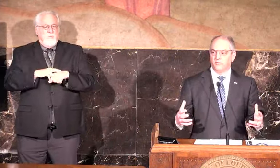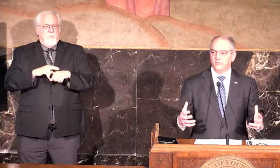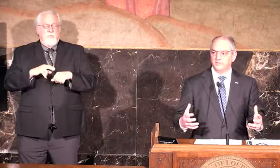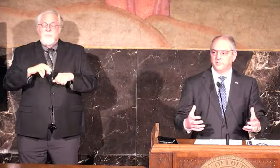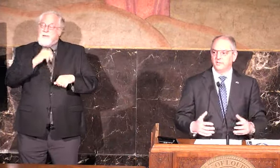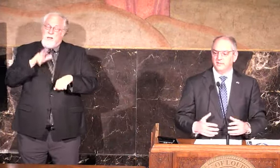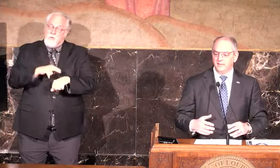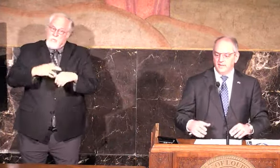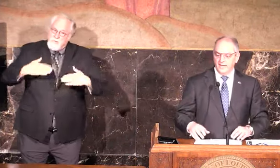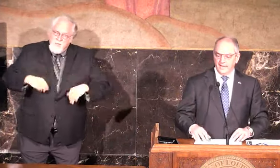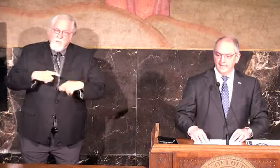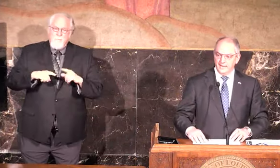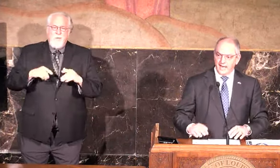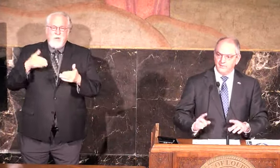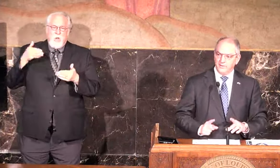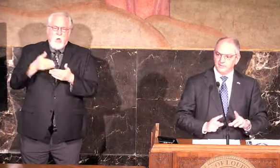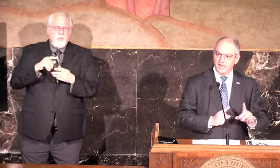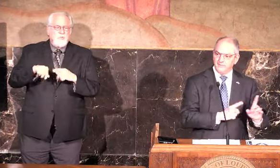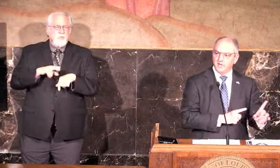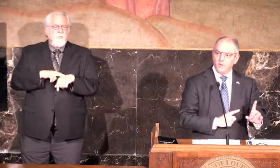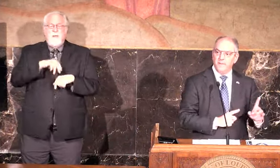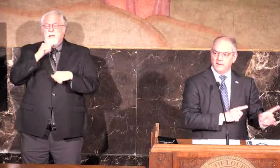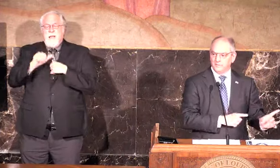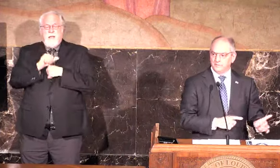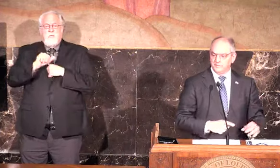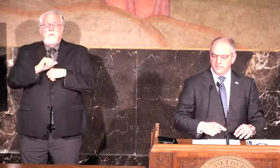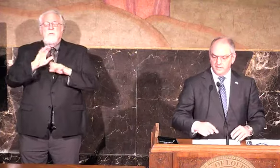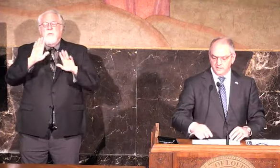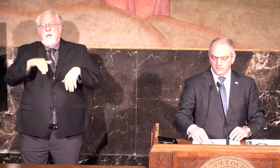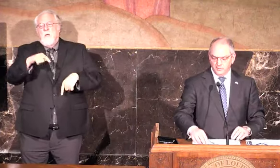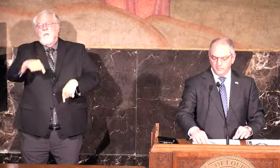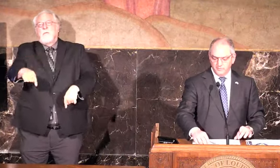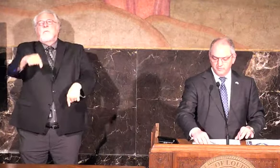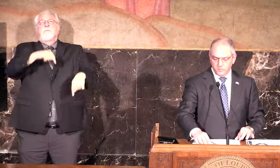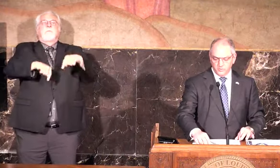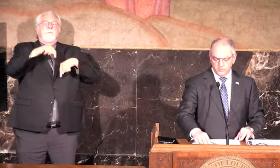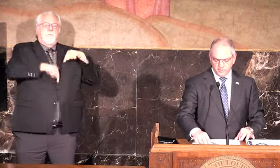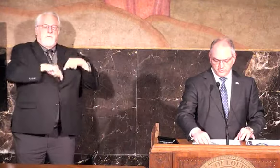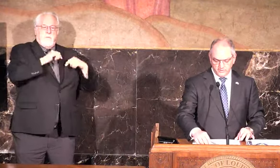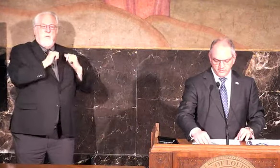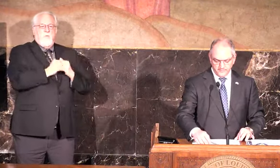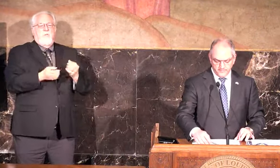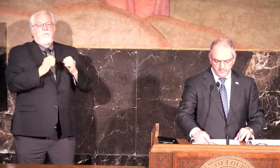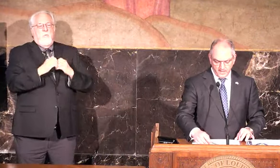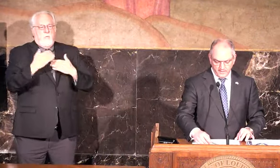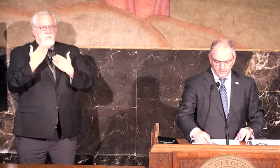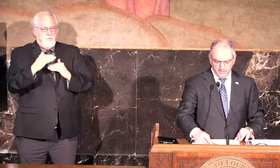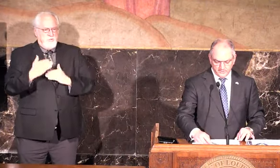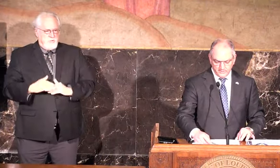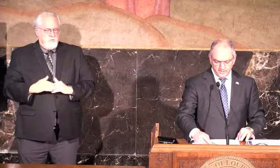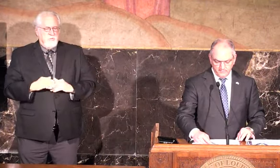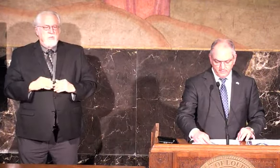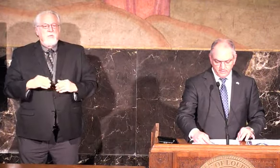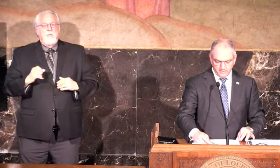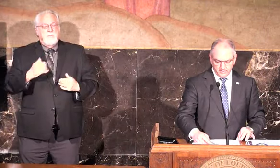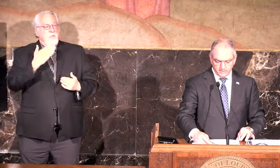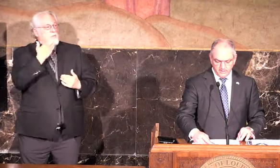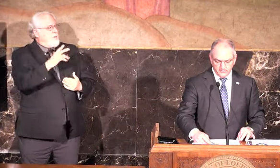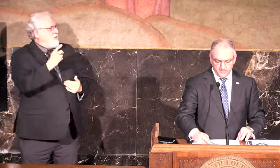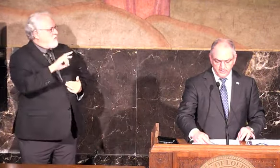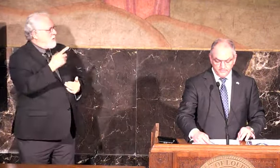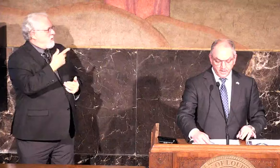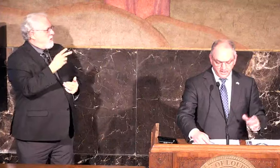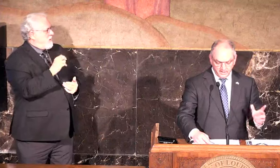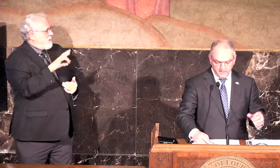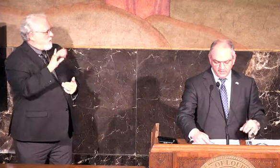degree of normalcy, and then not risk having to go backwards with putting more restrictions in place. So thank you very much, Dr.